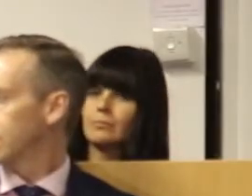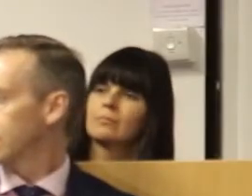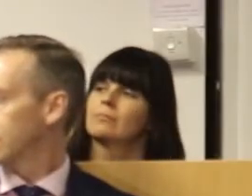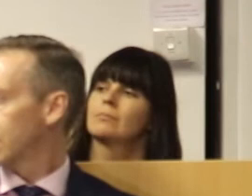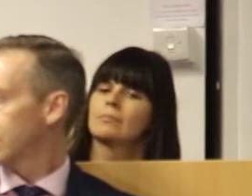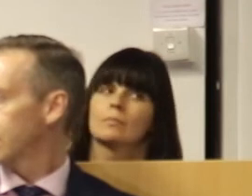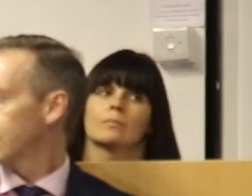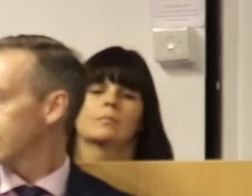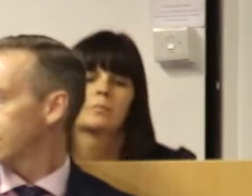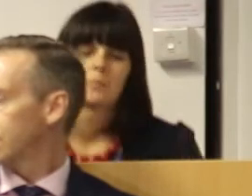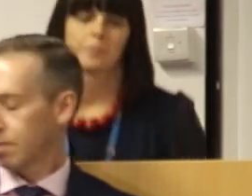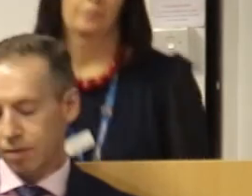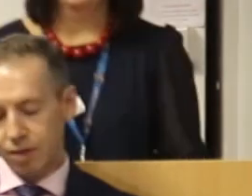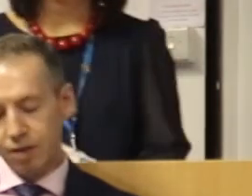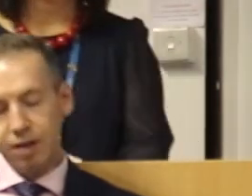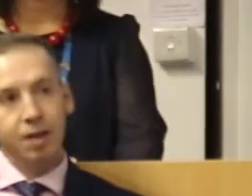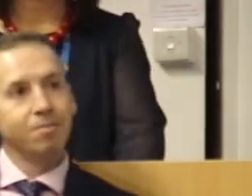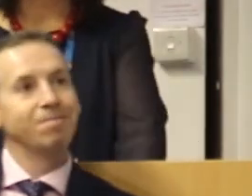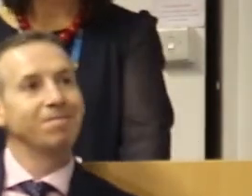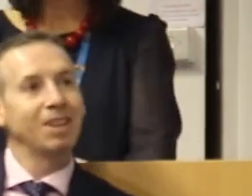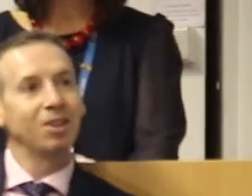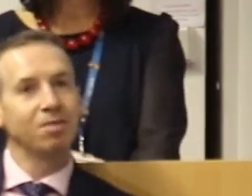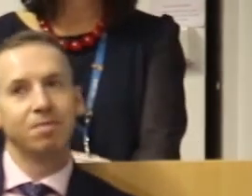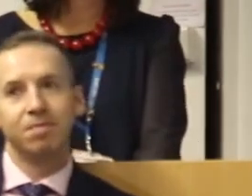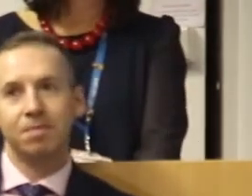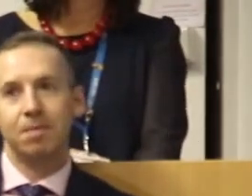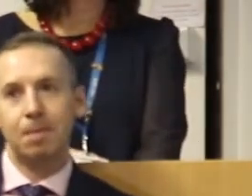Yes. Thank you very much indeed. Thank you. Well, thank you.